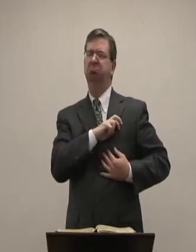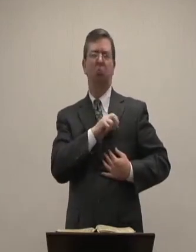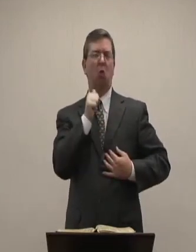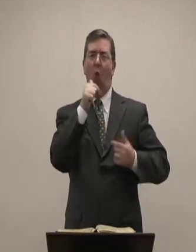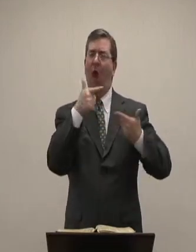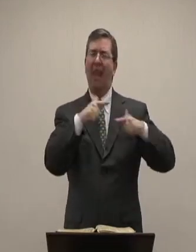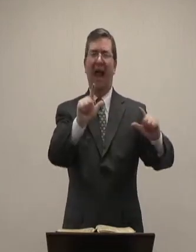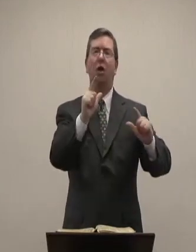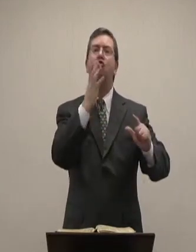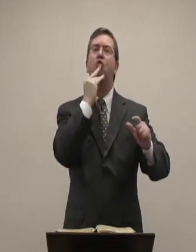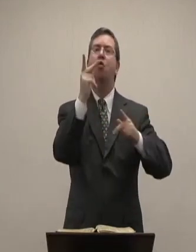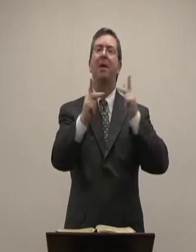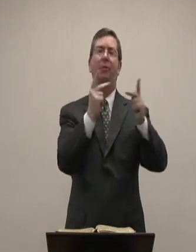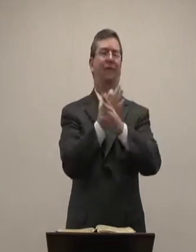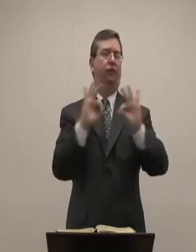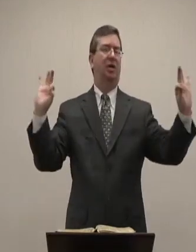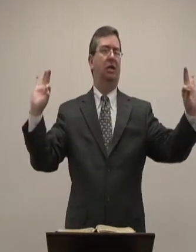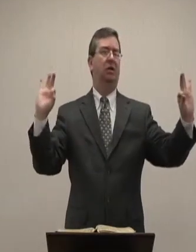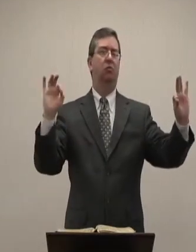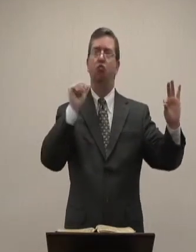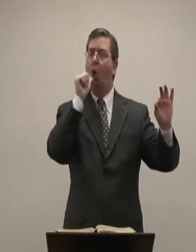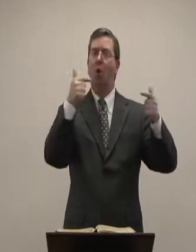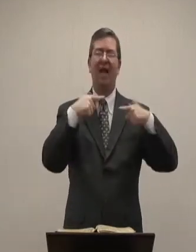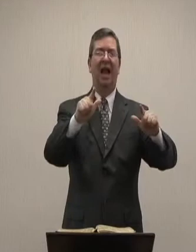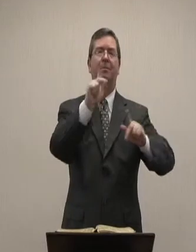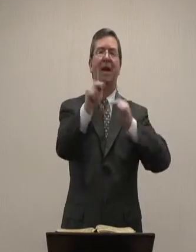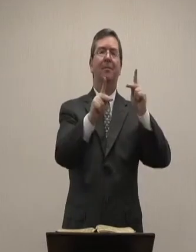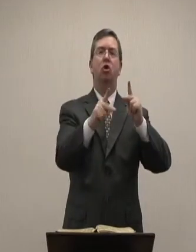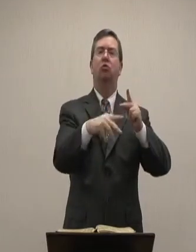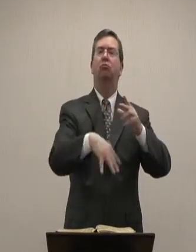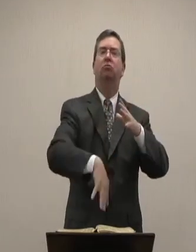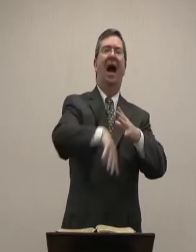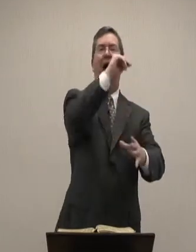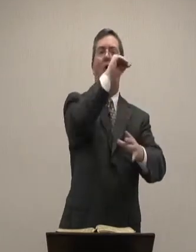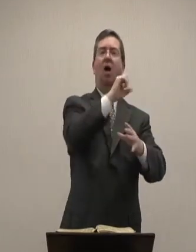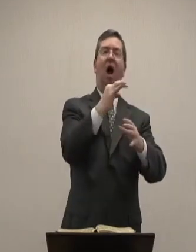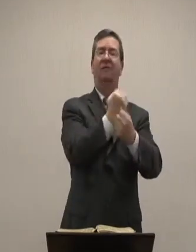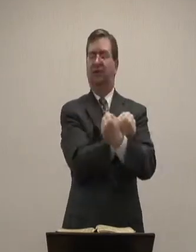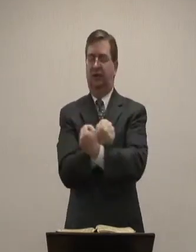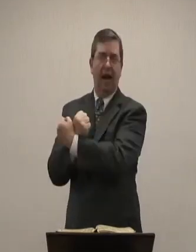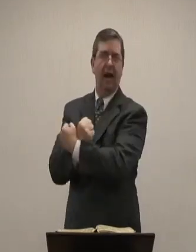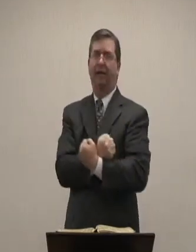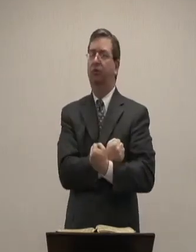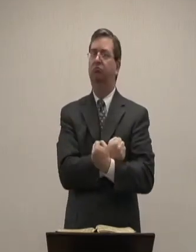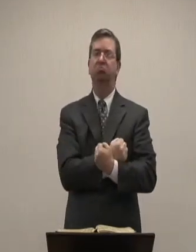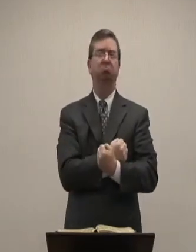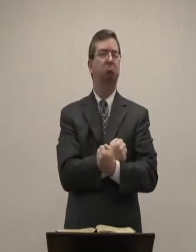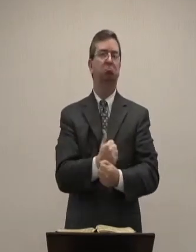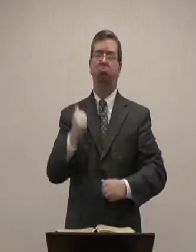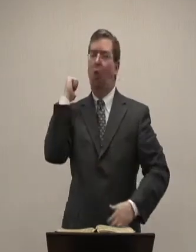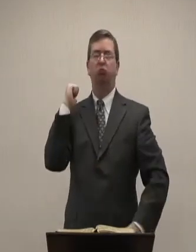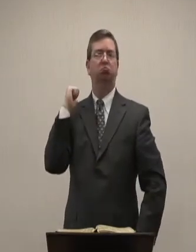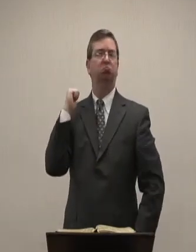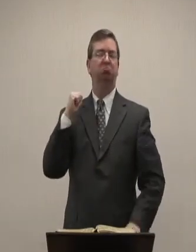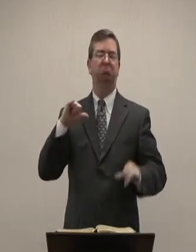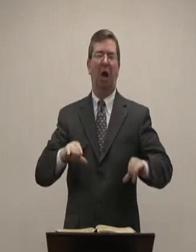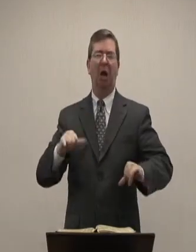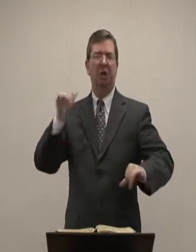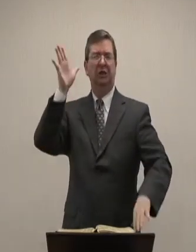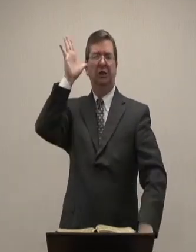His heart was hardened. He would not let the people become free. He refused to allow